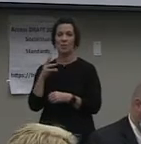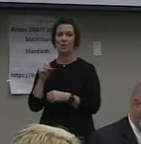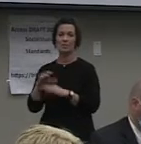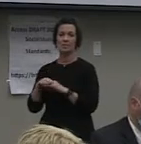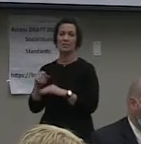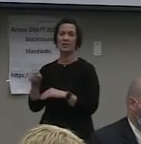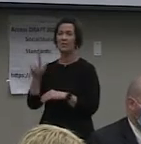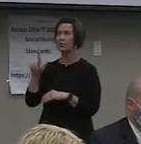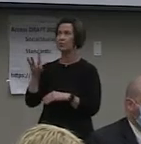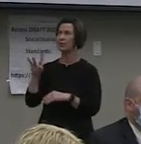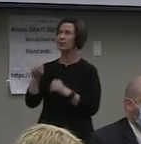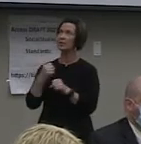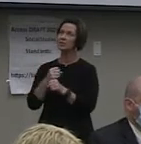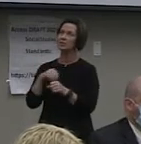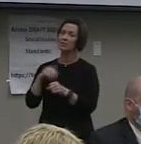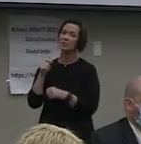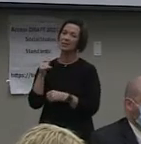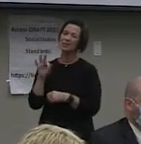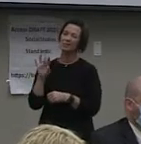And in